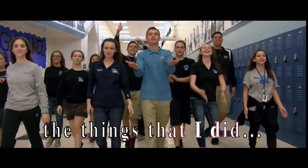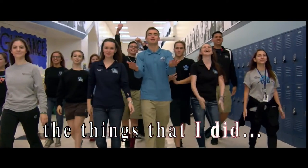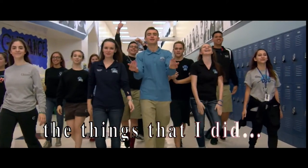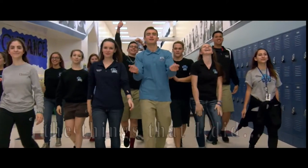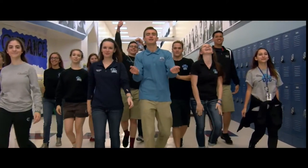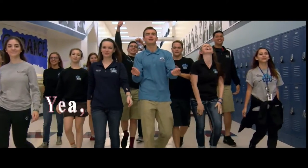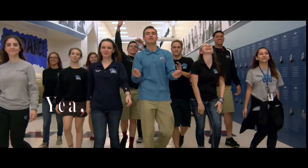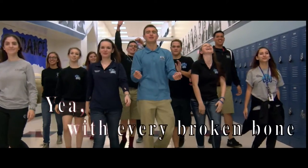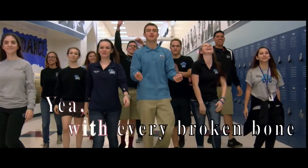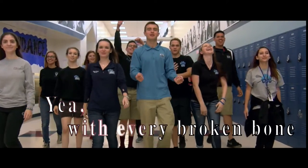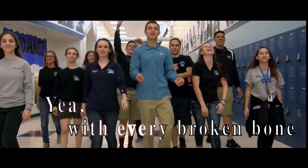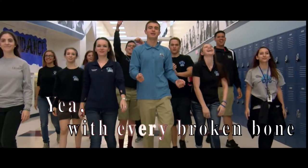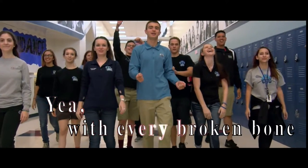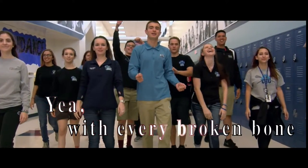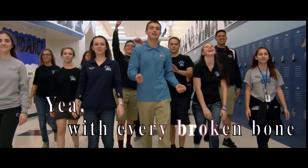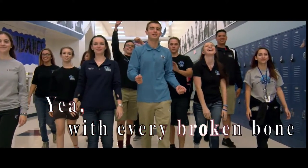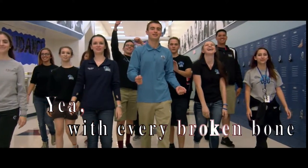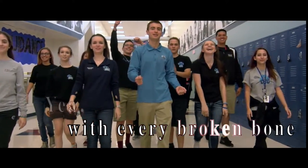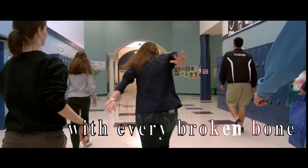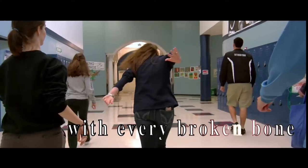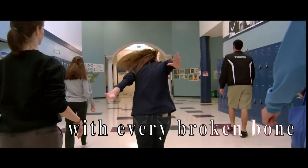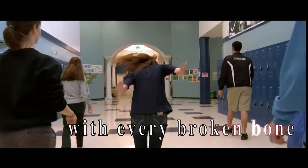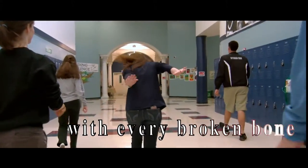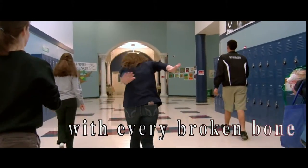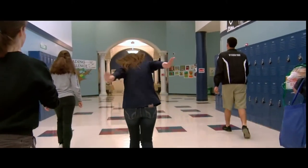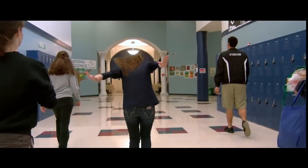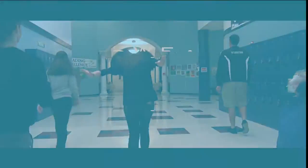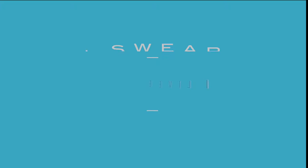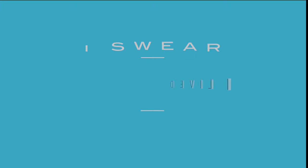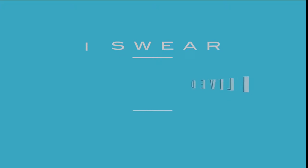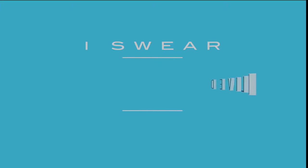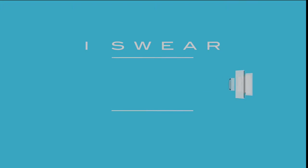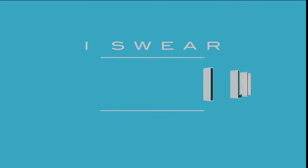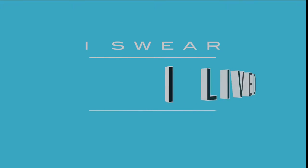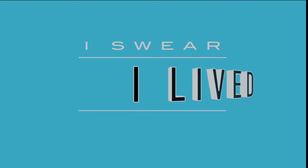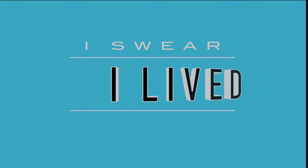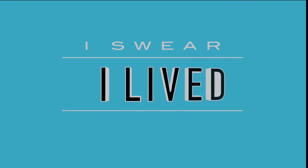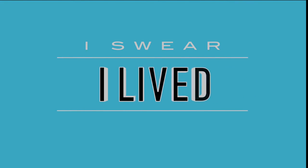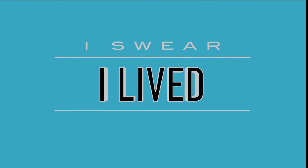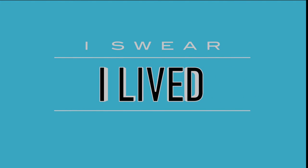did Yeah, with every broken bone I swear I lived